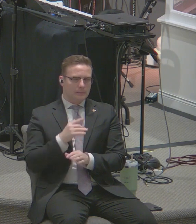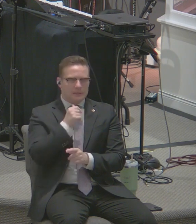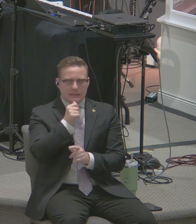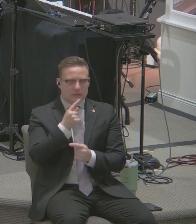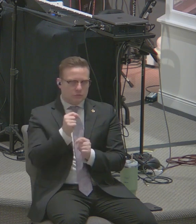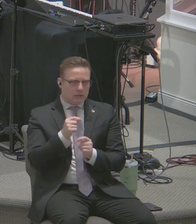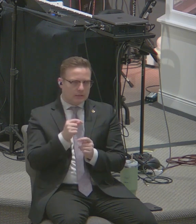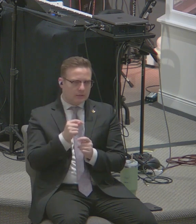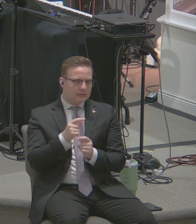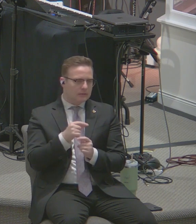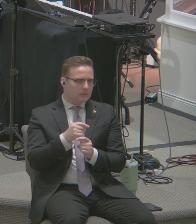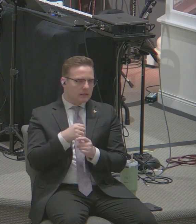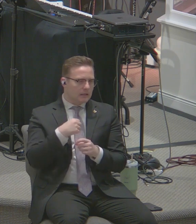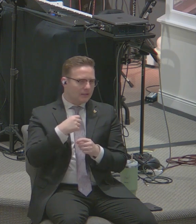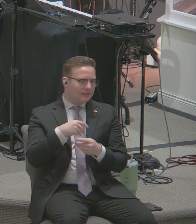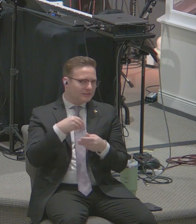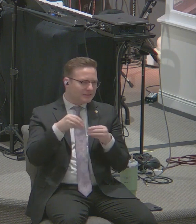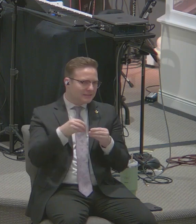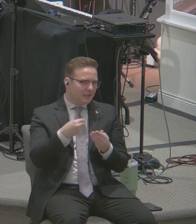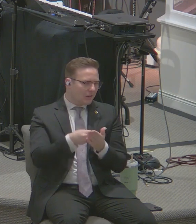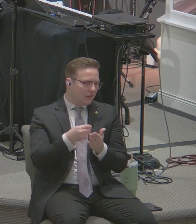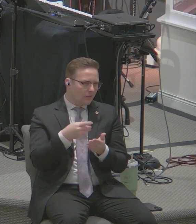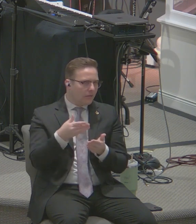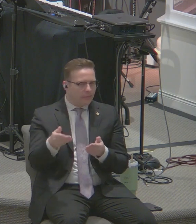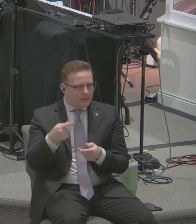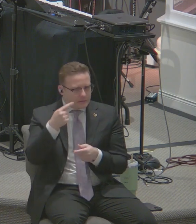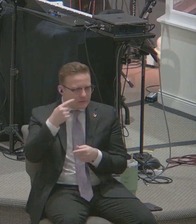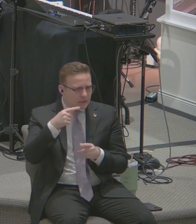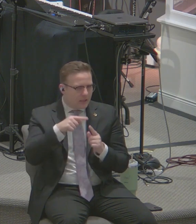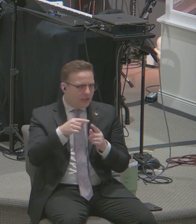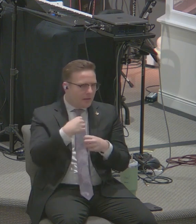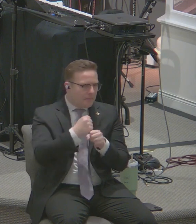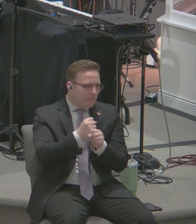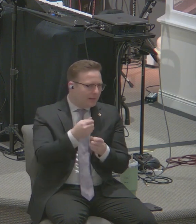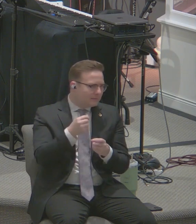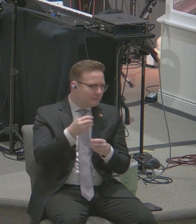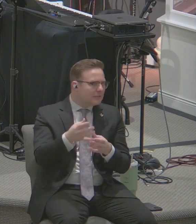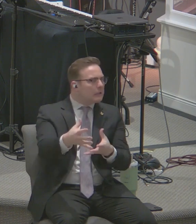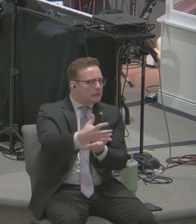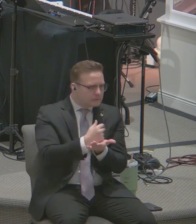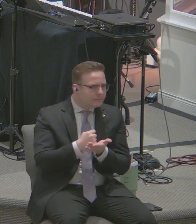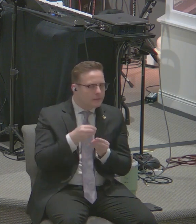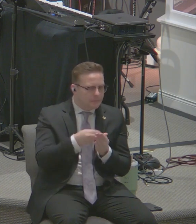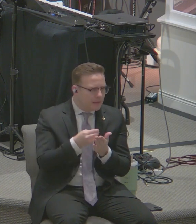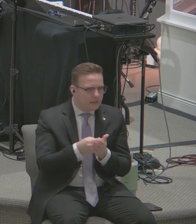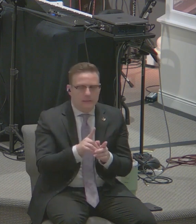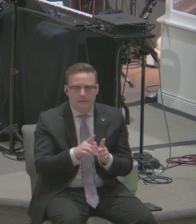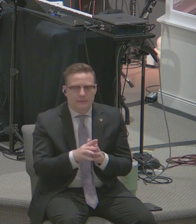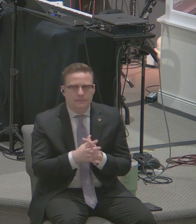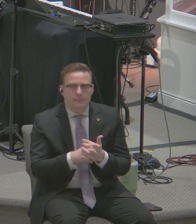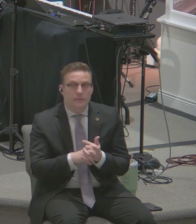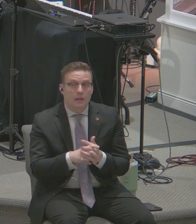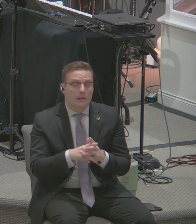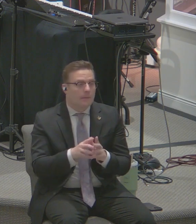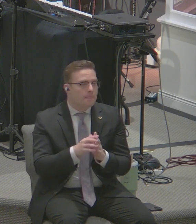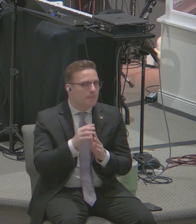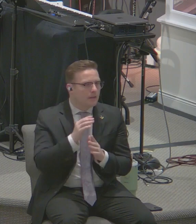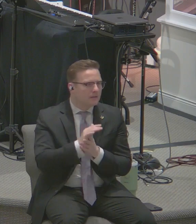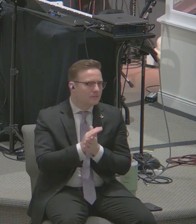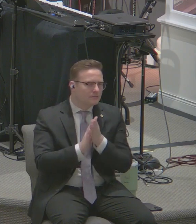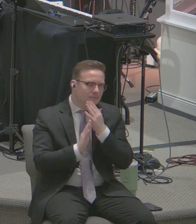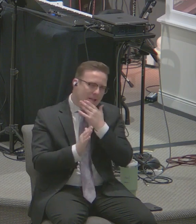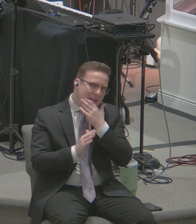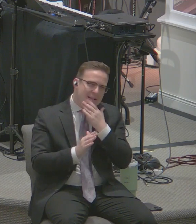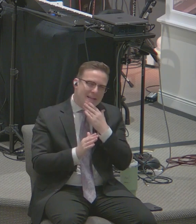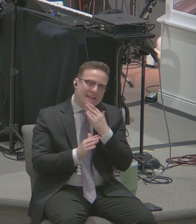But eagerly, not domineering over those in your charge. That word means to treat